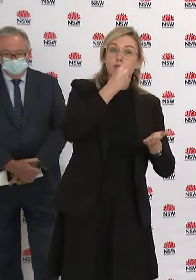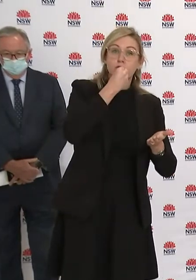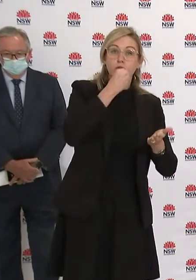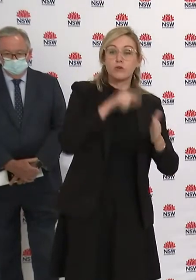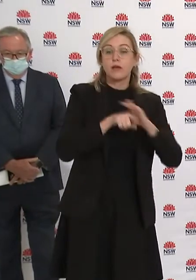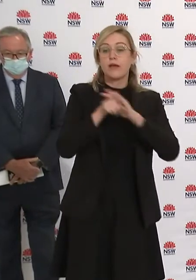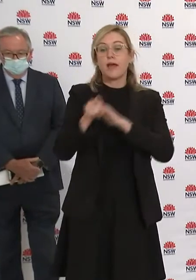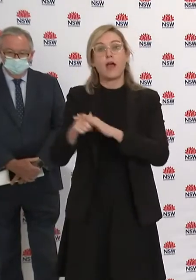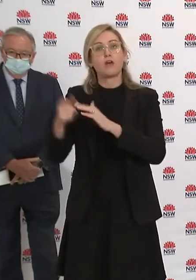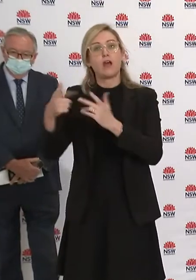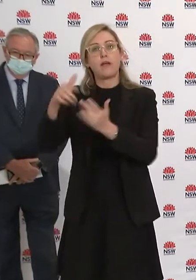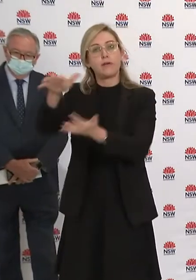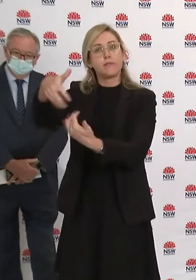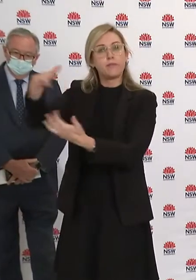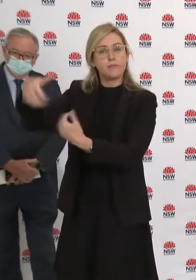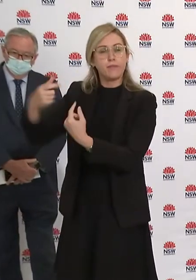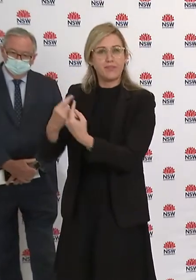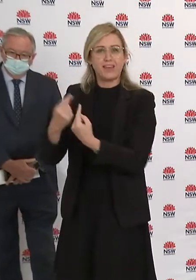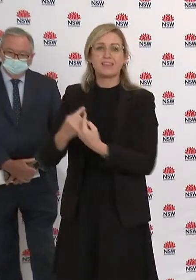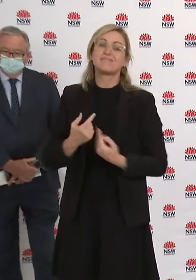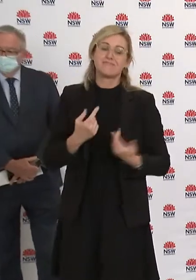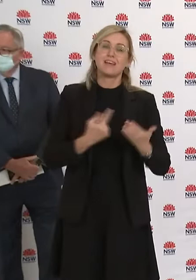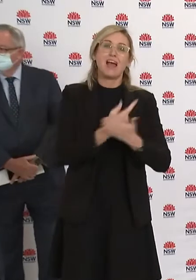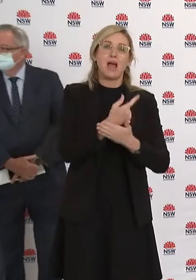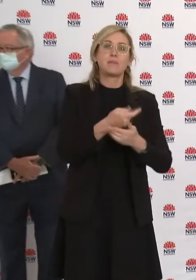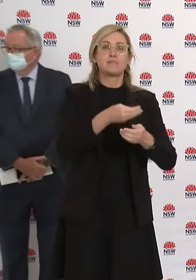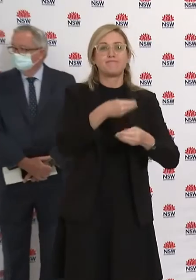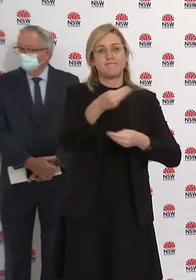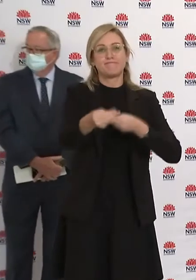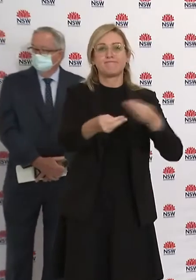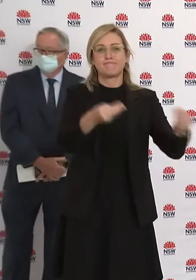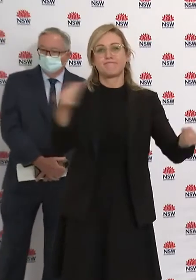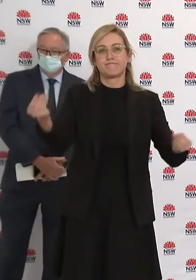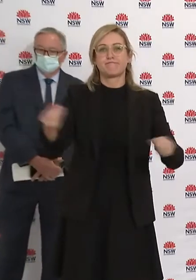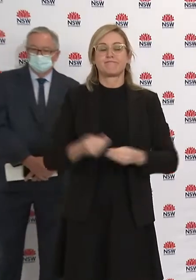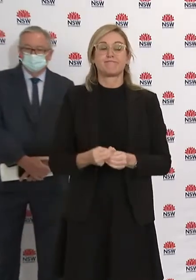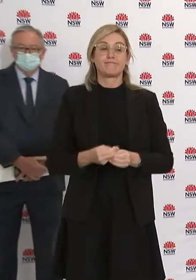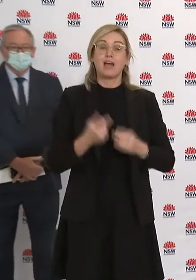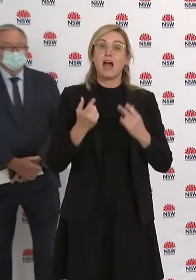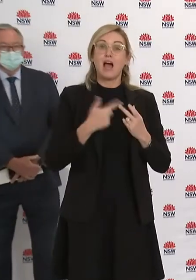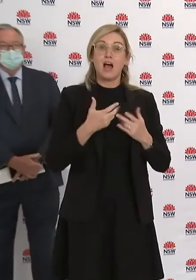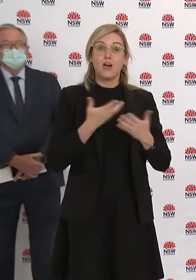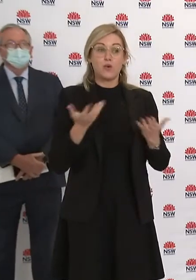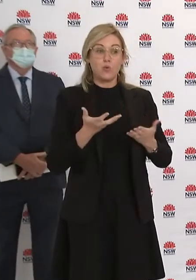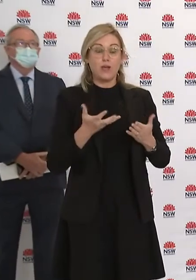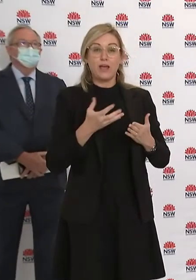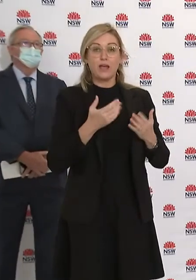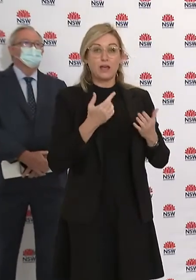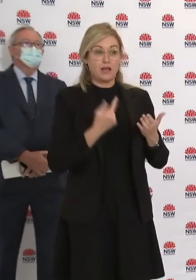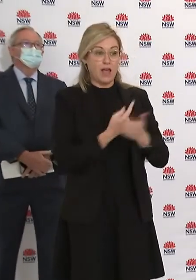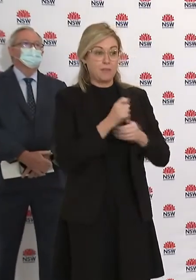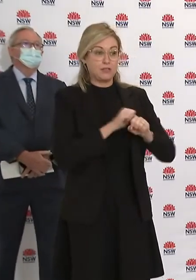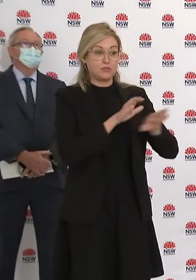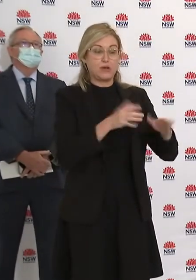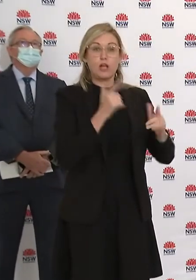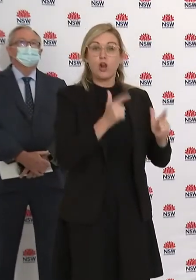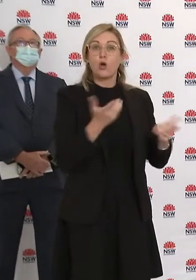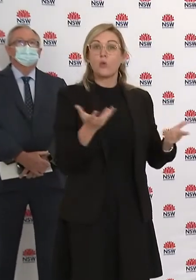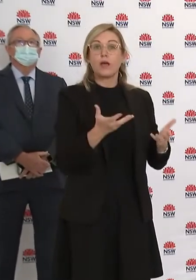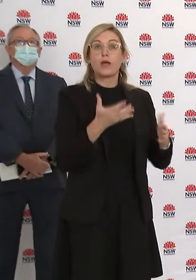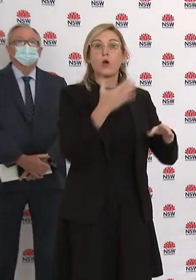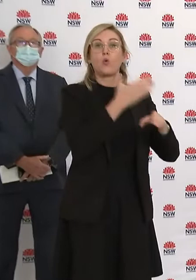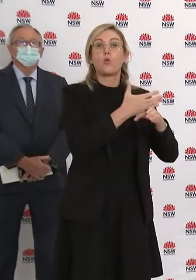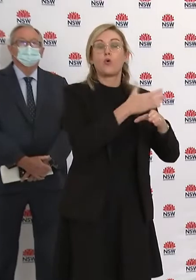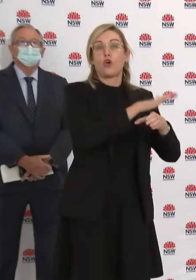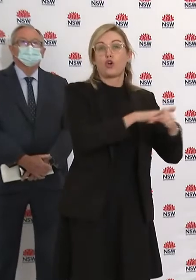settings. The other elements of the transmission is occurring in workplaces, and these workplaces are not the hairdressers